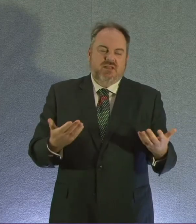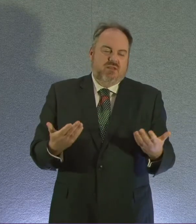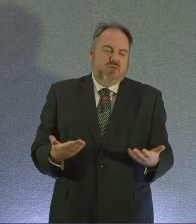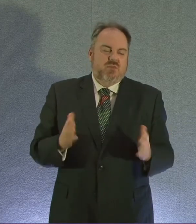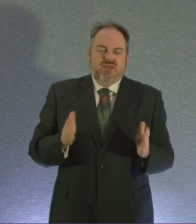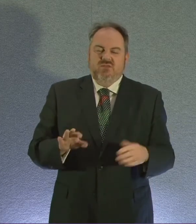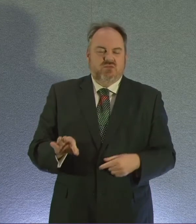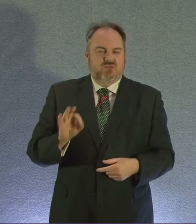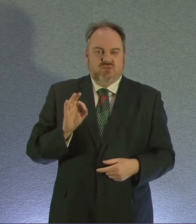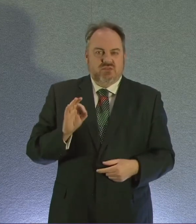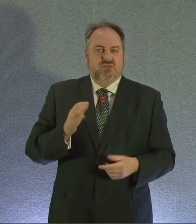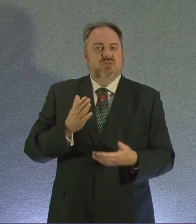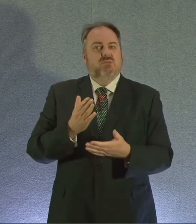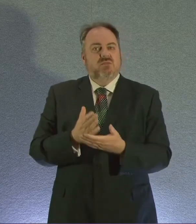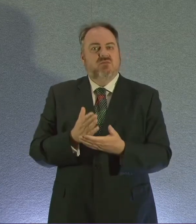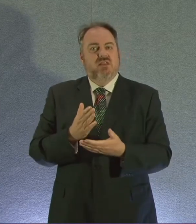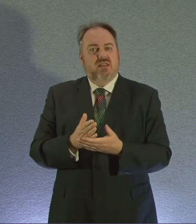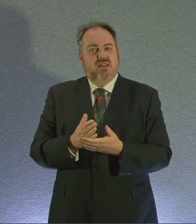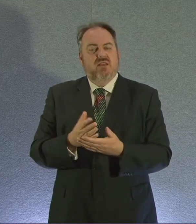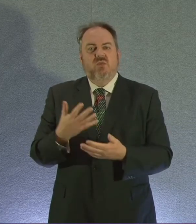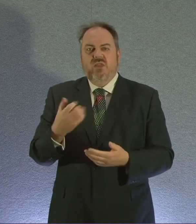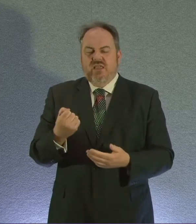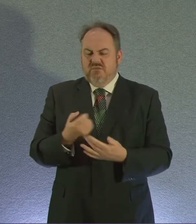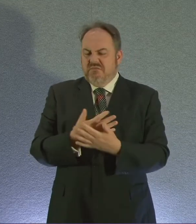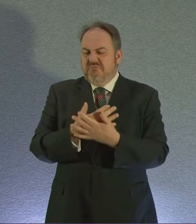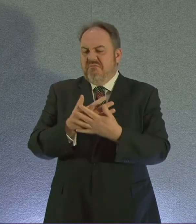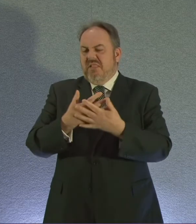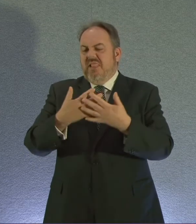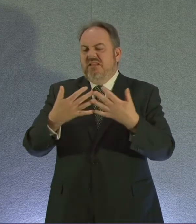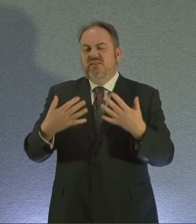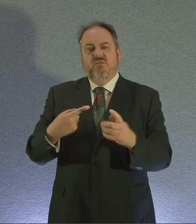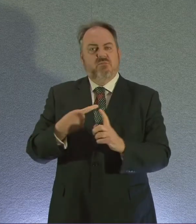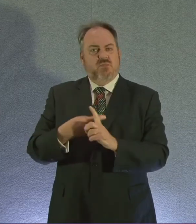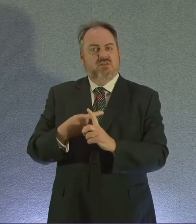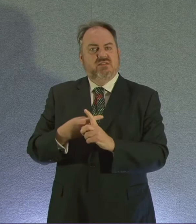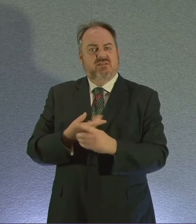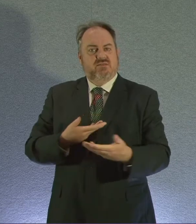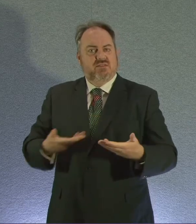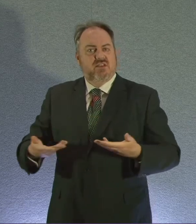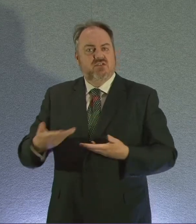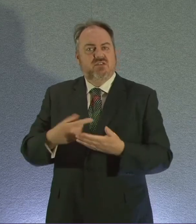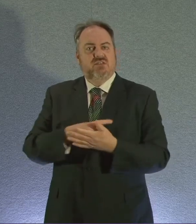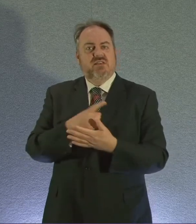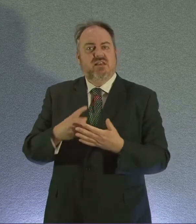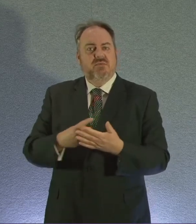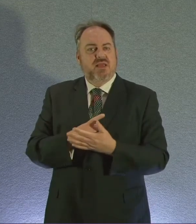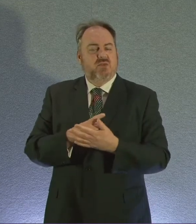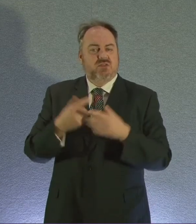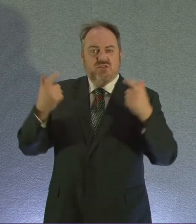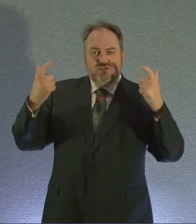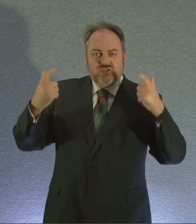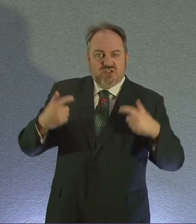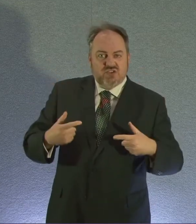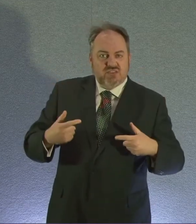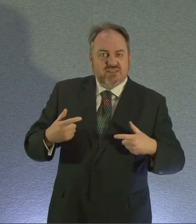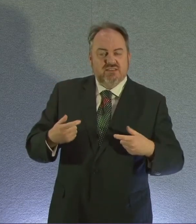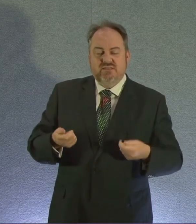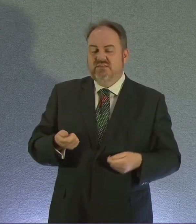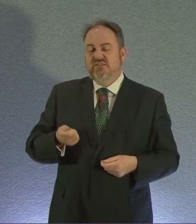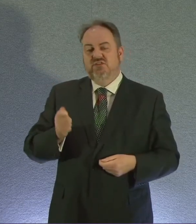far as possible. I think there was a lot of positives in there, particularly when it talked about depleted judges, sheriffs, prosecutors and defence